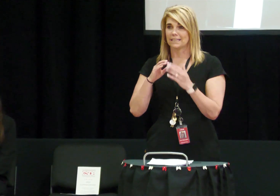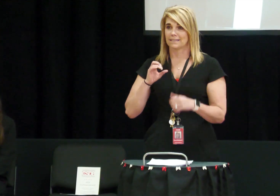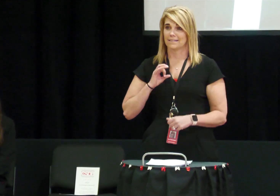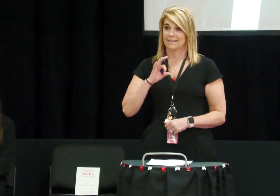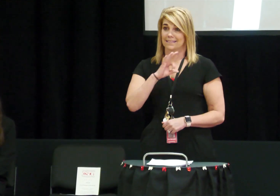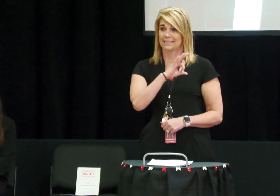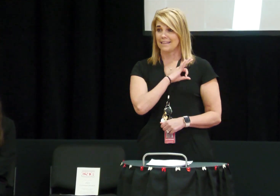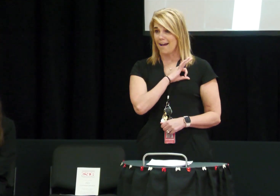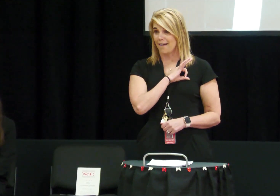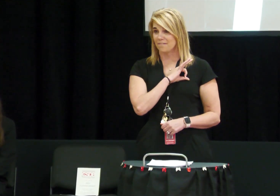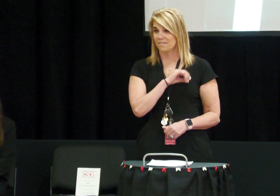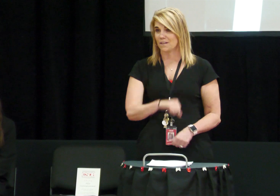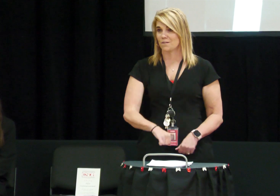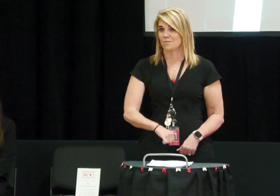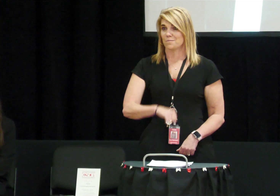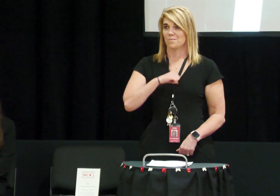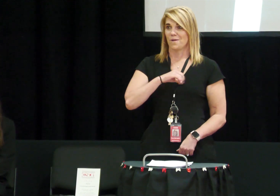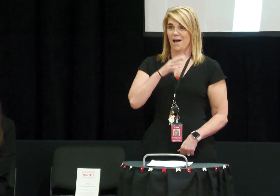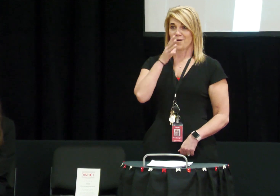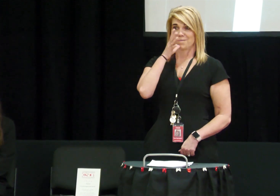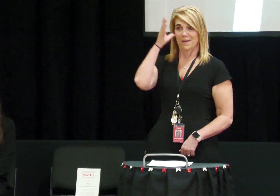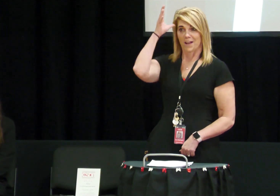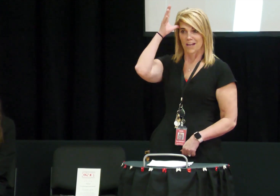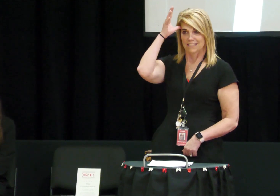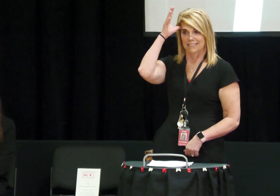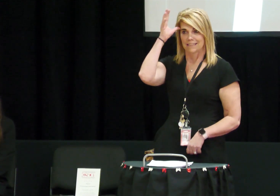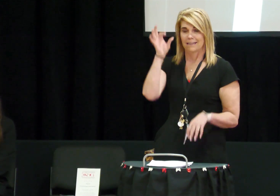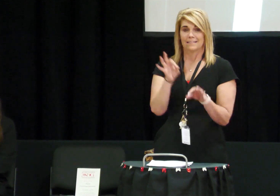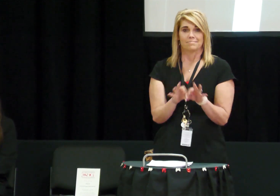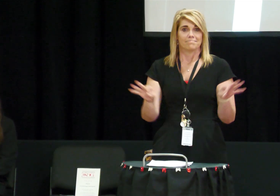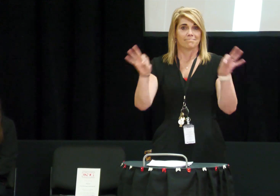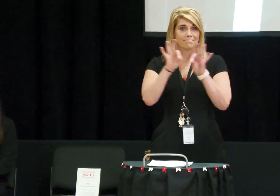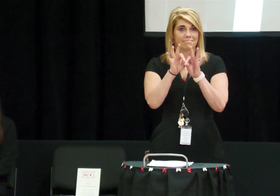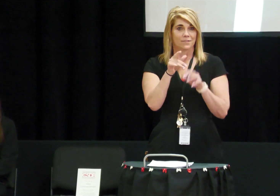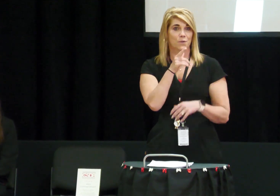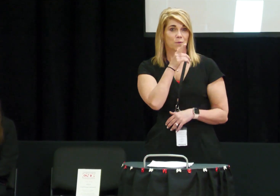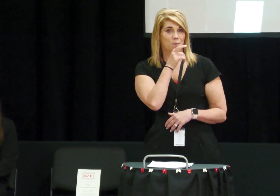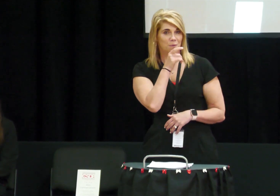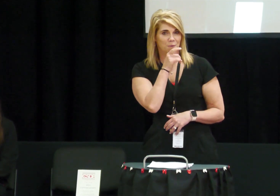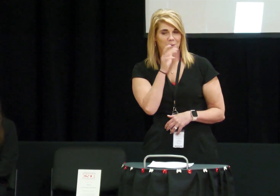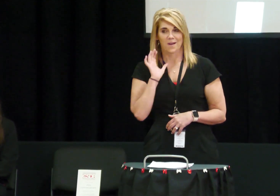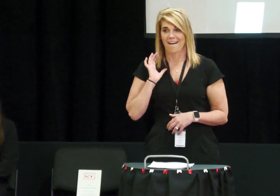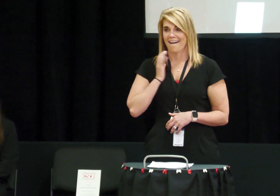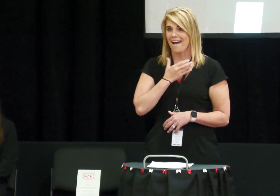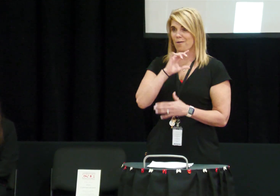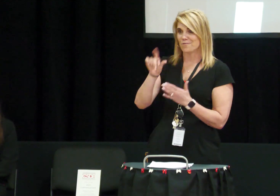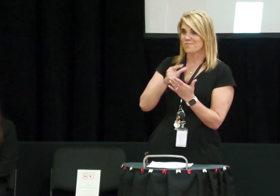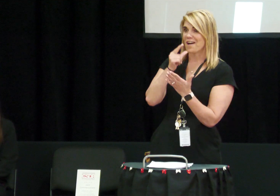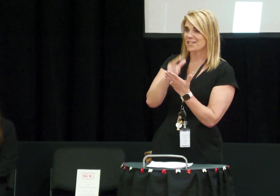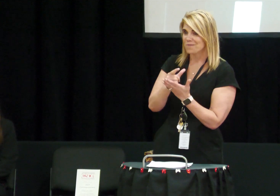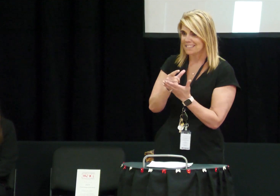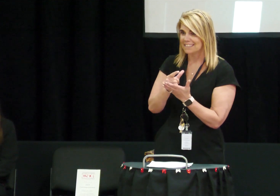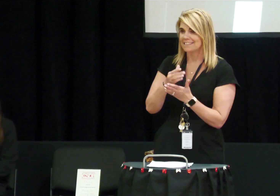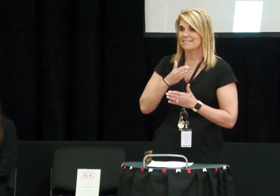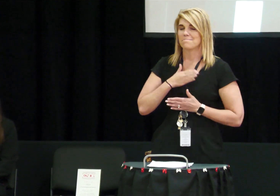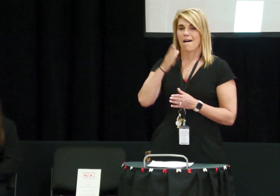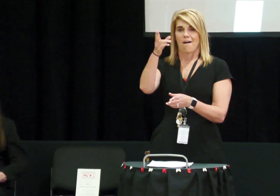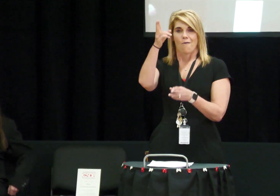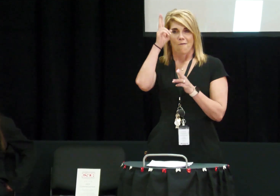Distinguished guests, members of the community, esteemed faculty, proud parents, and most importantly, the